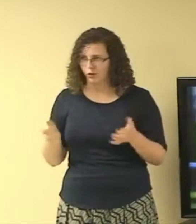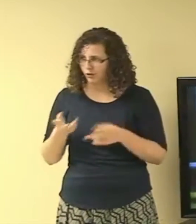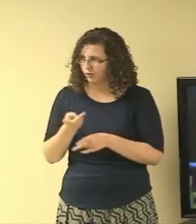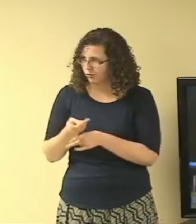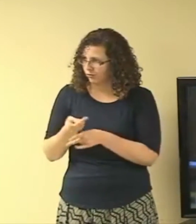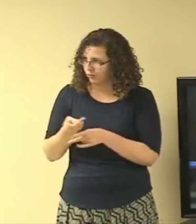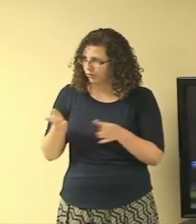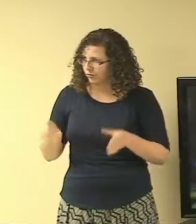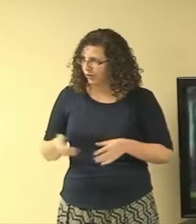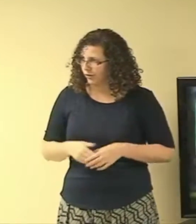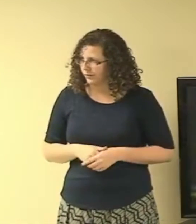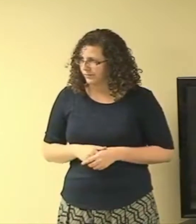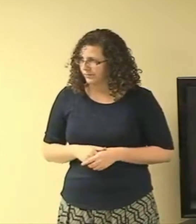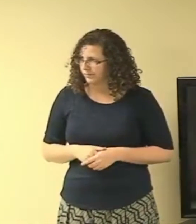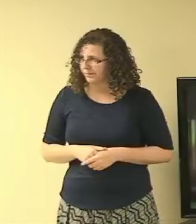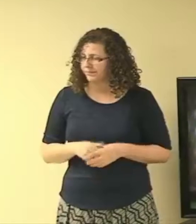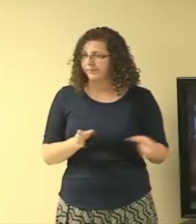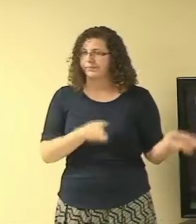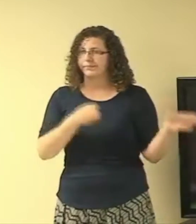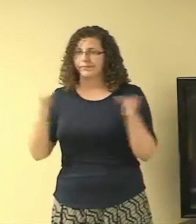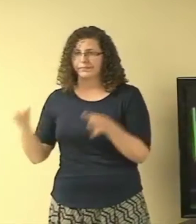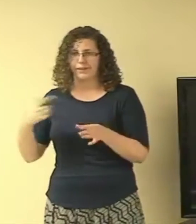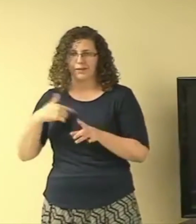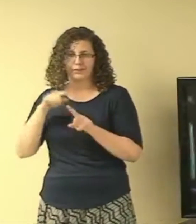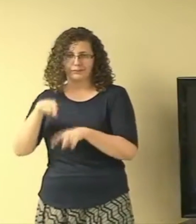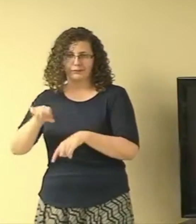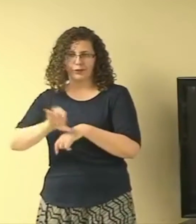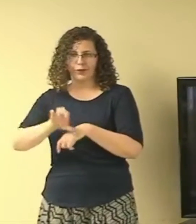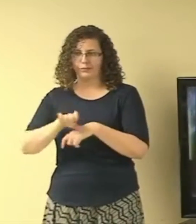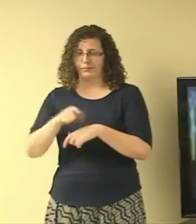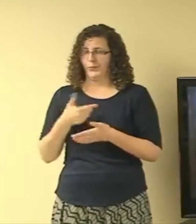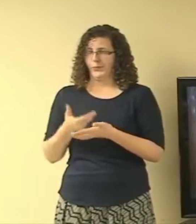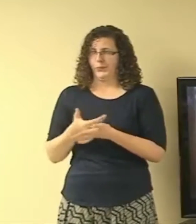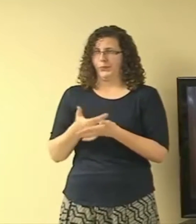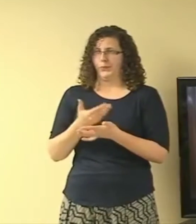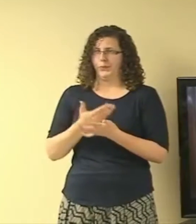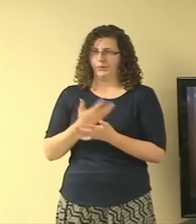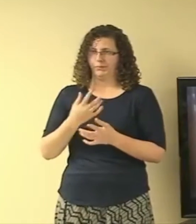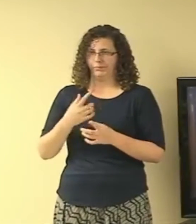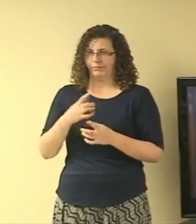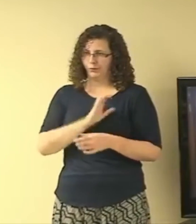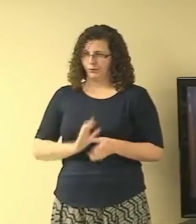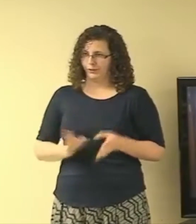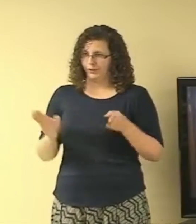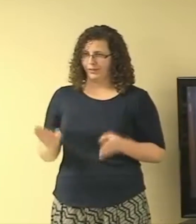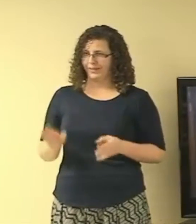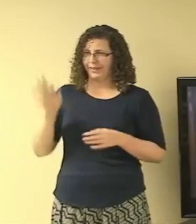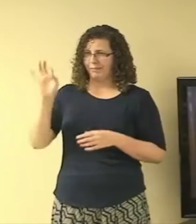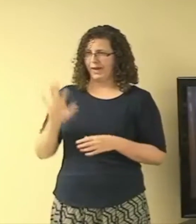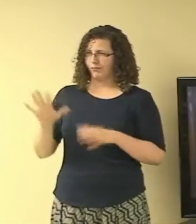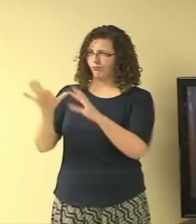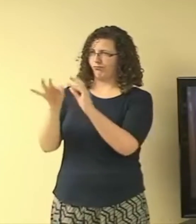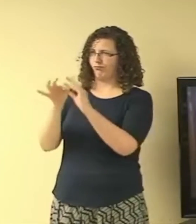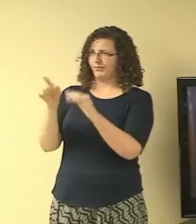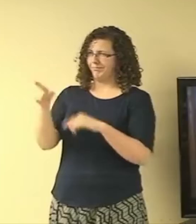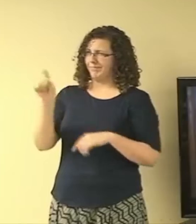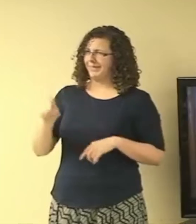are. And then I was in church, and a baby Christian, and the preacher said, and you need to give a tithe. I said, what's